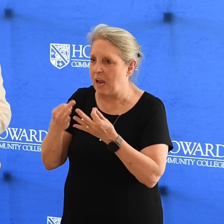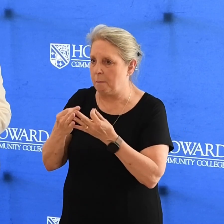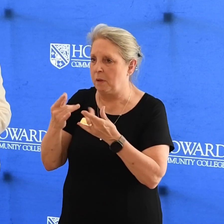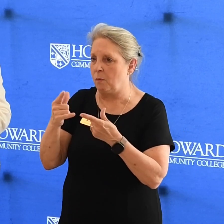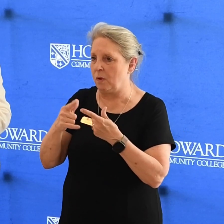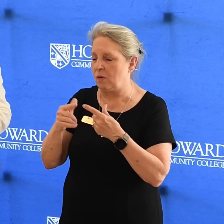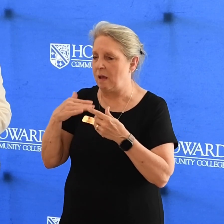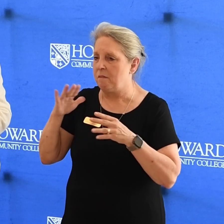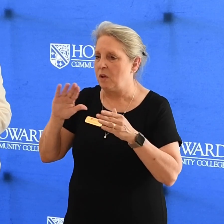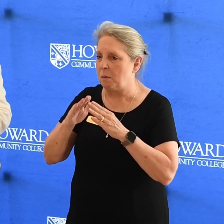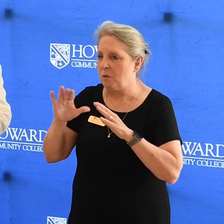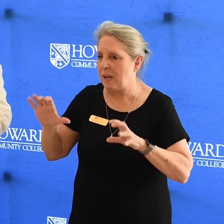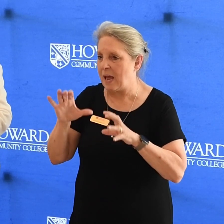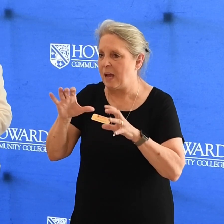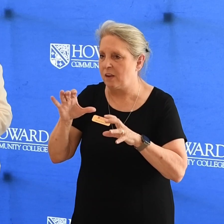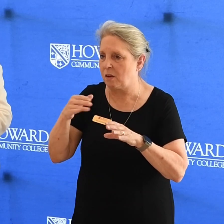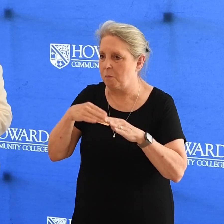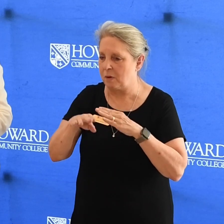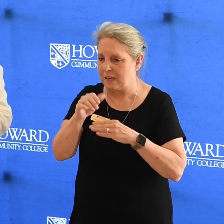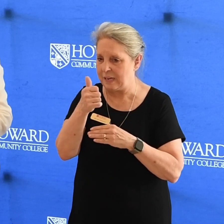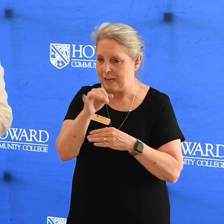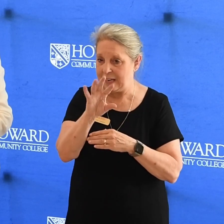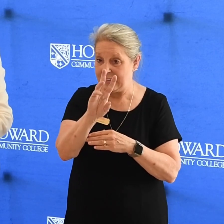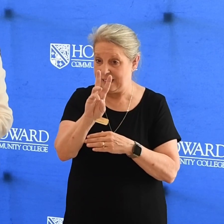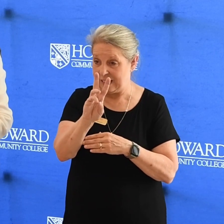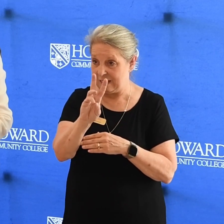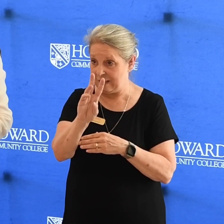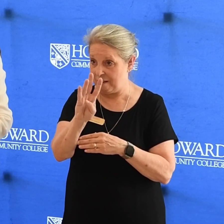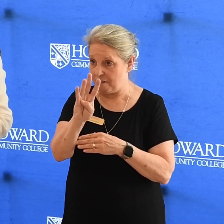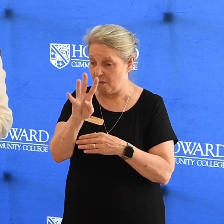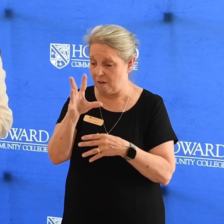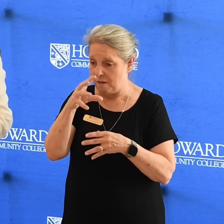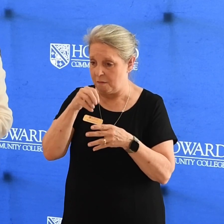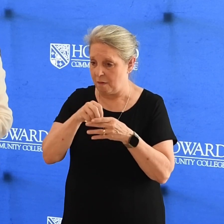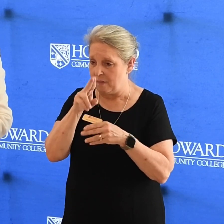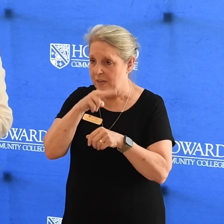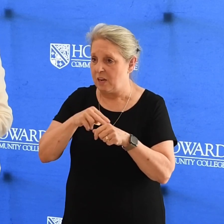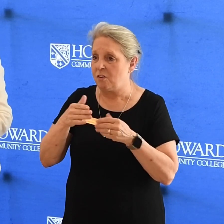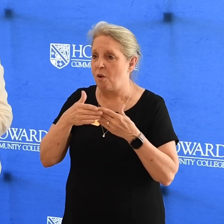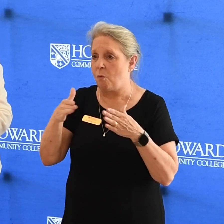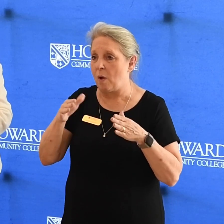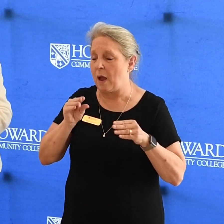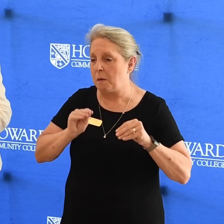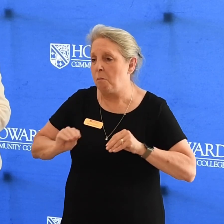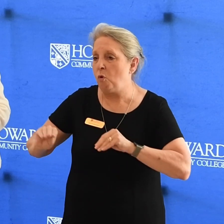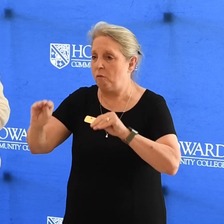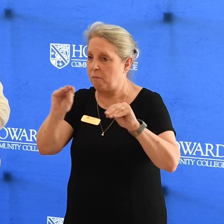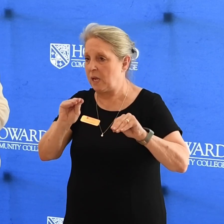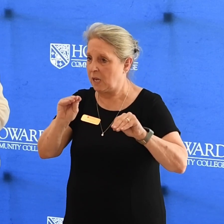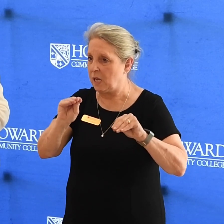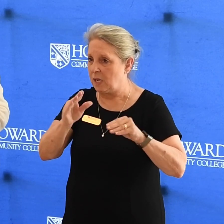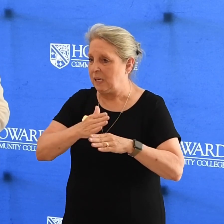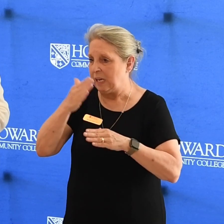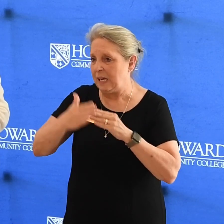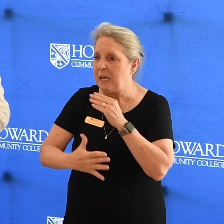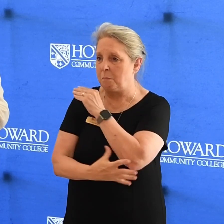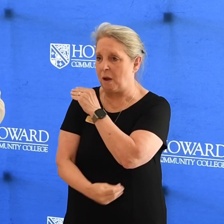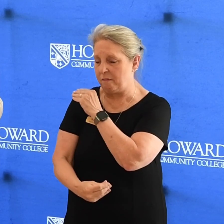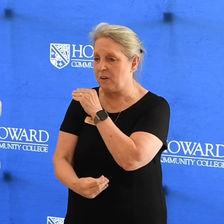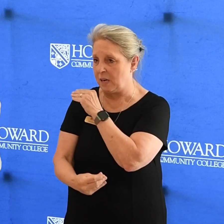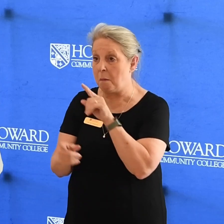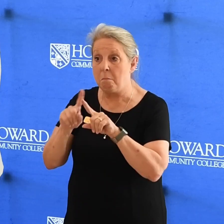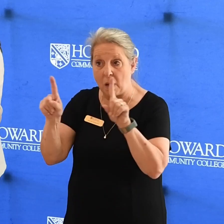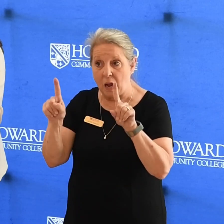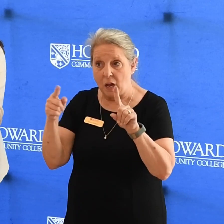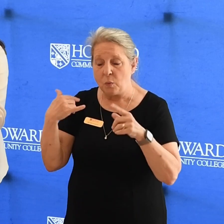of community action, birthed in 1964 as part of a nationwide movement to end poverty.